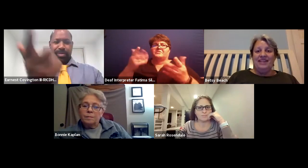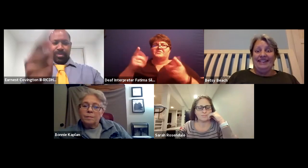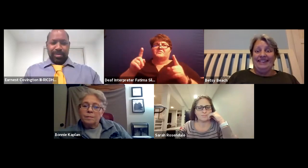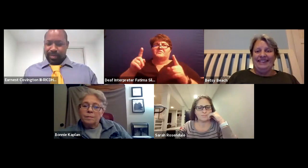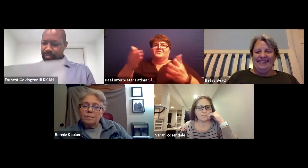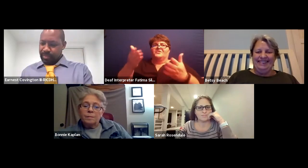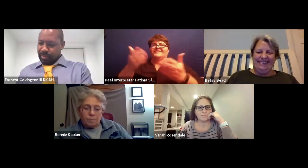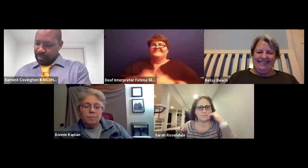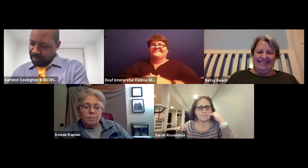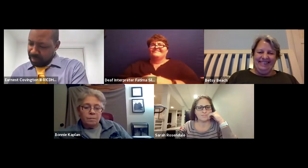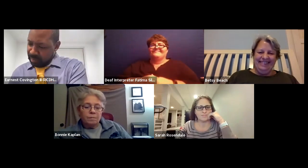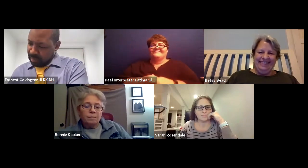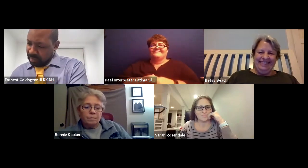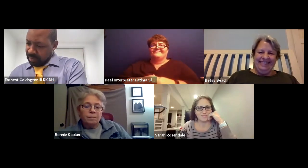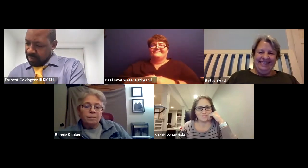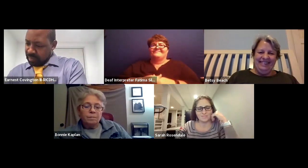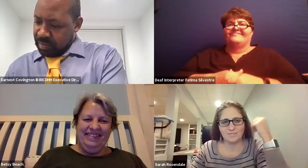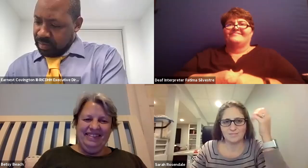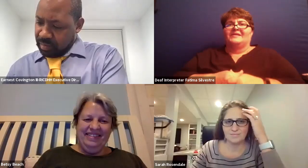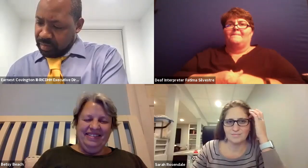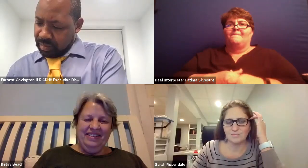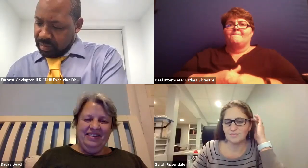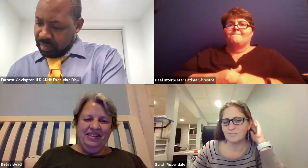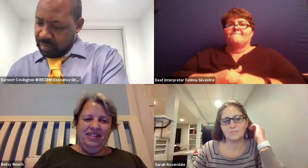Okay, let me just pick somebody.